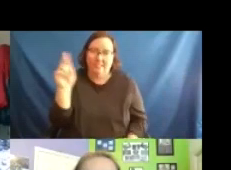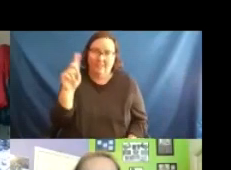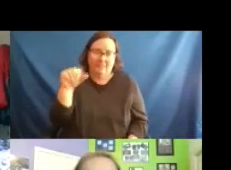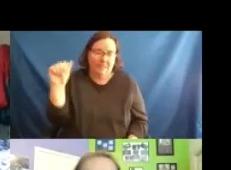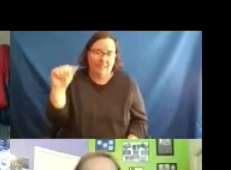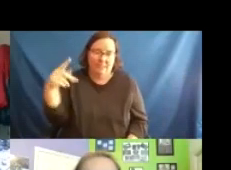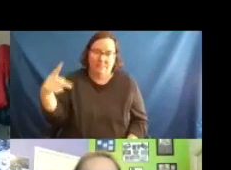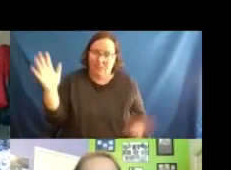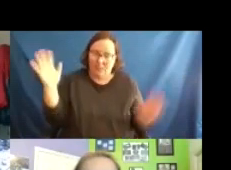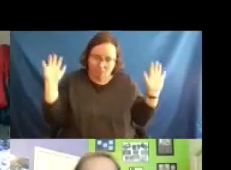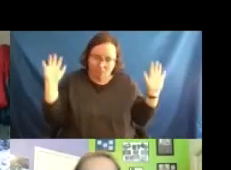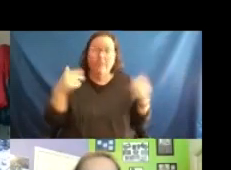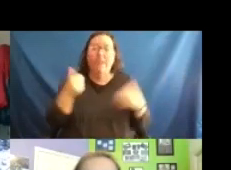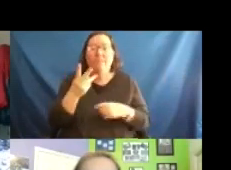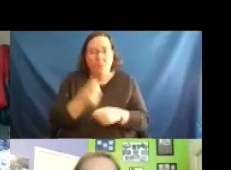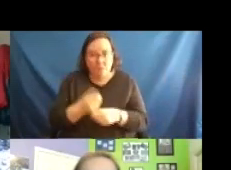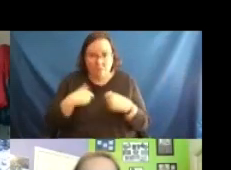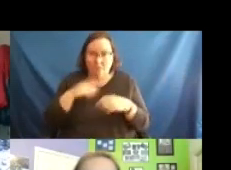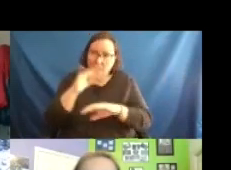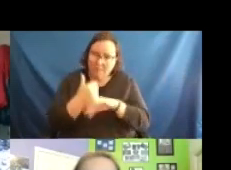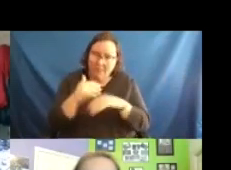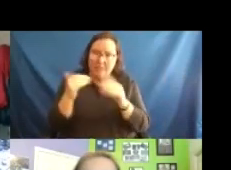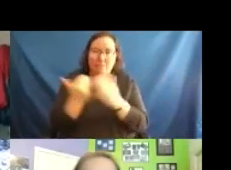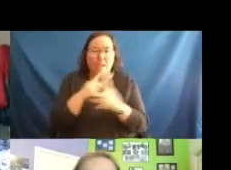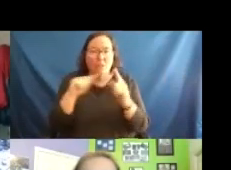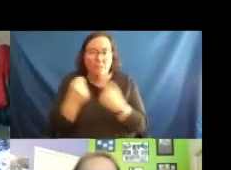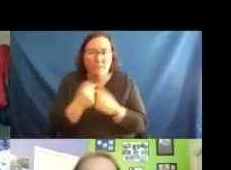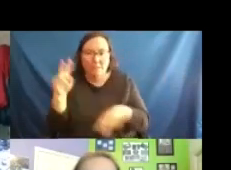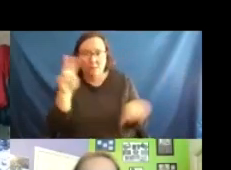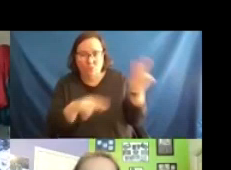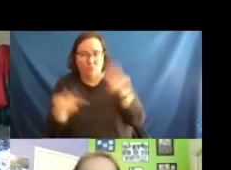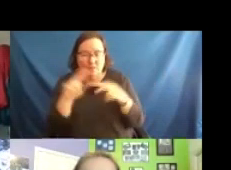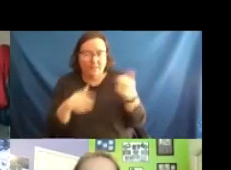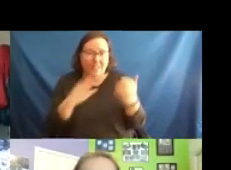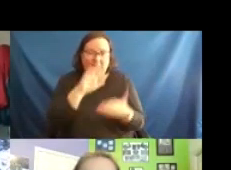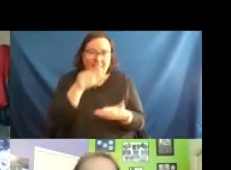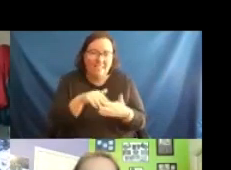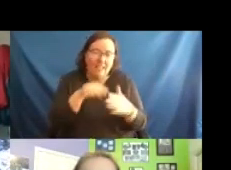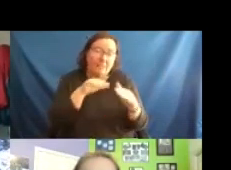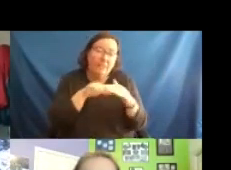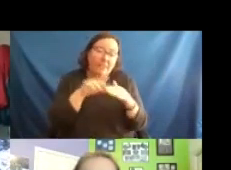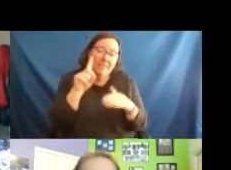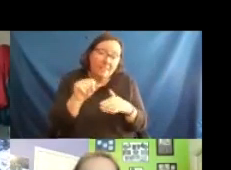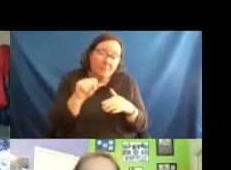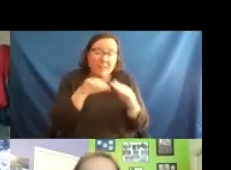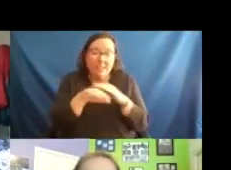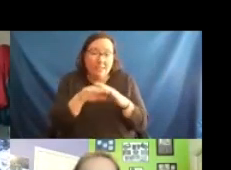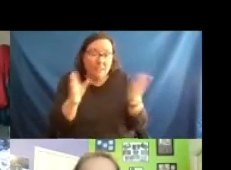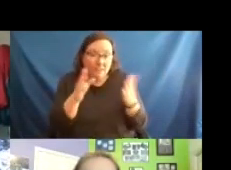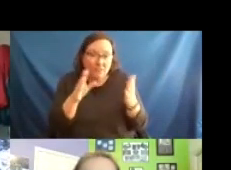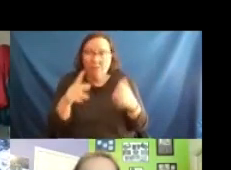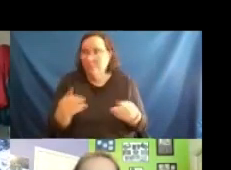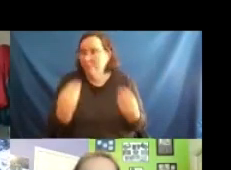A few years ago, we brought together a new team in the ASC to oversee the center's disability and accessibility services. This gave us new